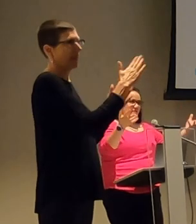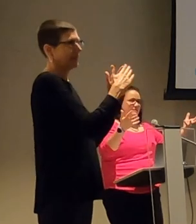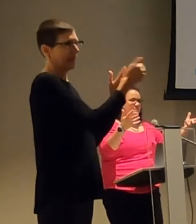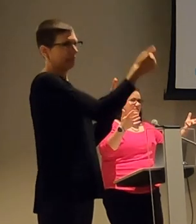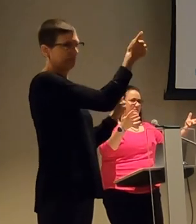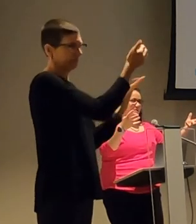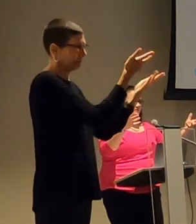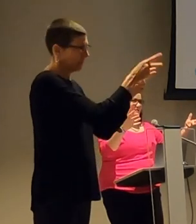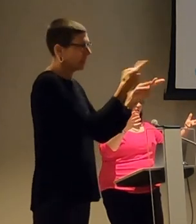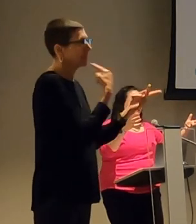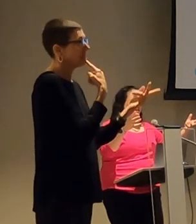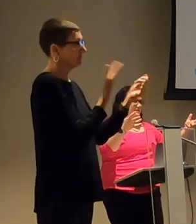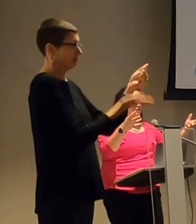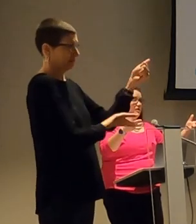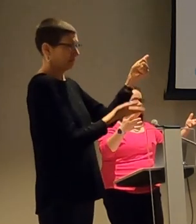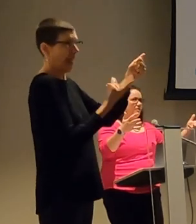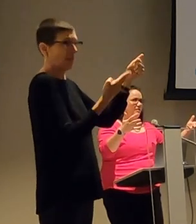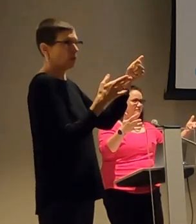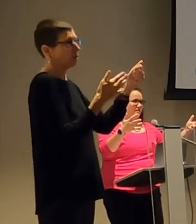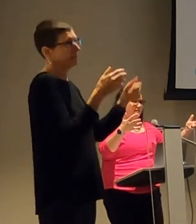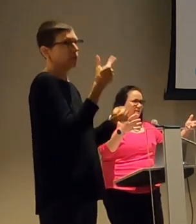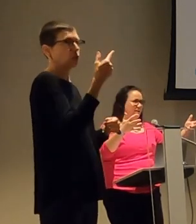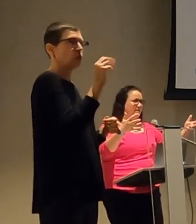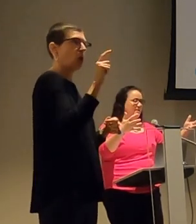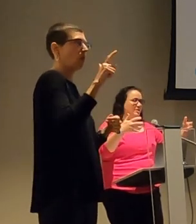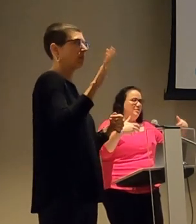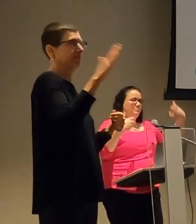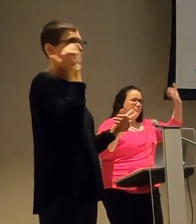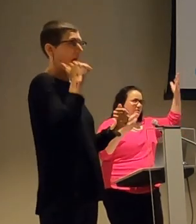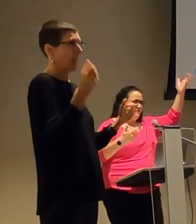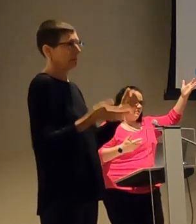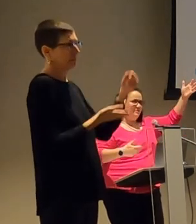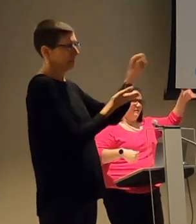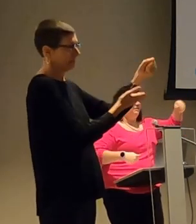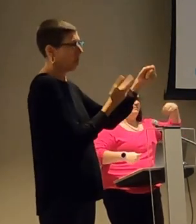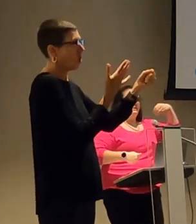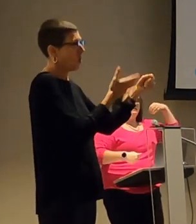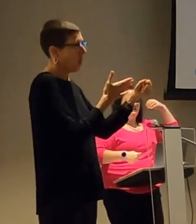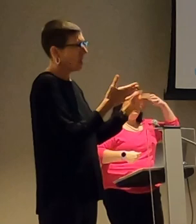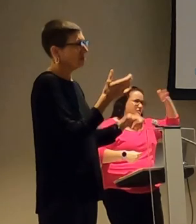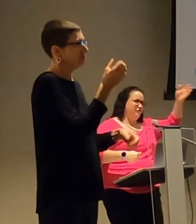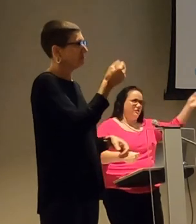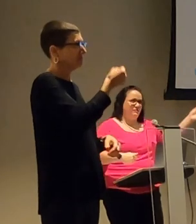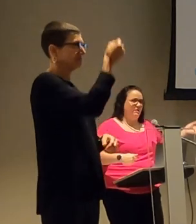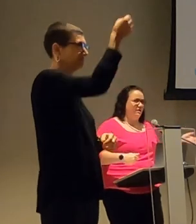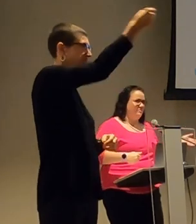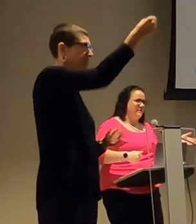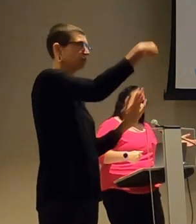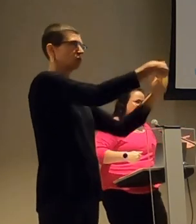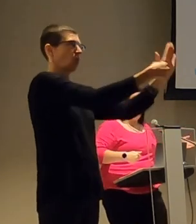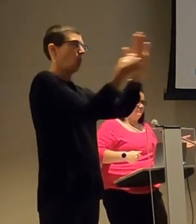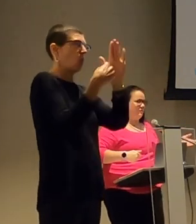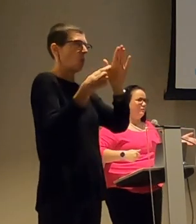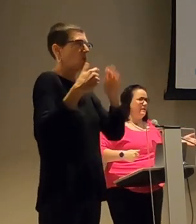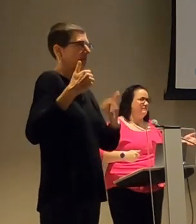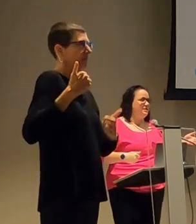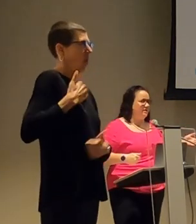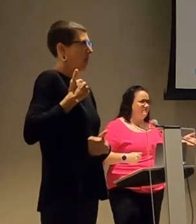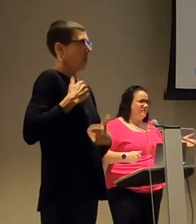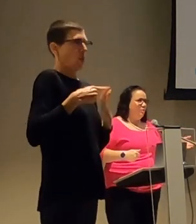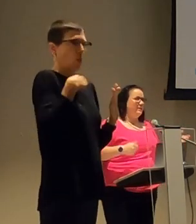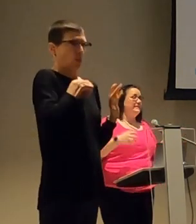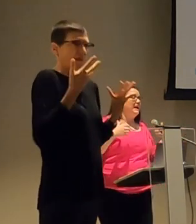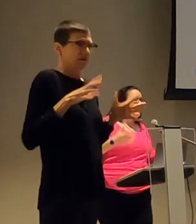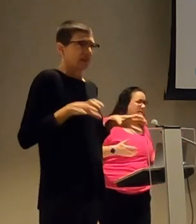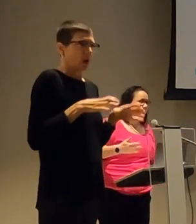says, here's Holofernes, General Holofernes' head, put it up on the parapets to show the army what we have